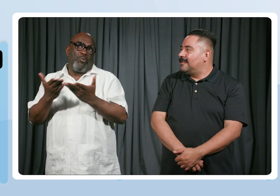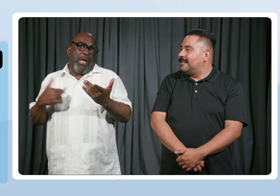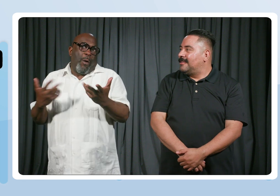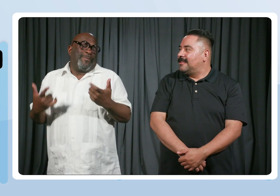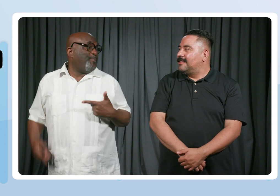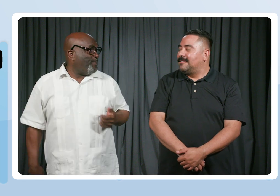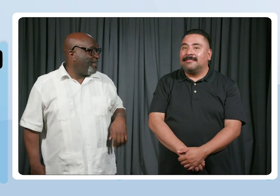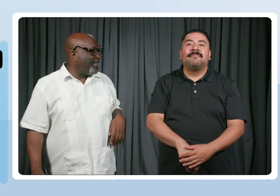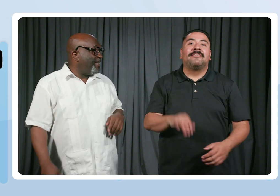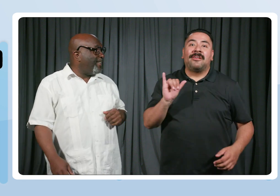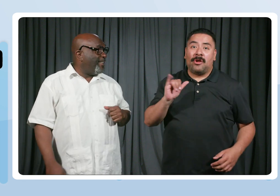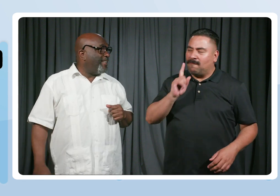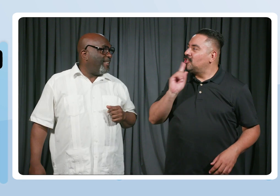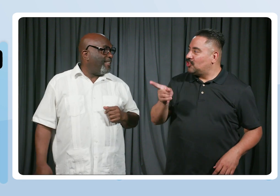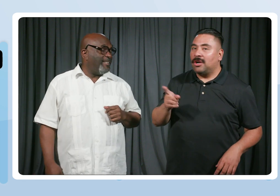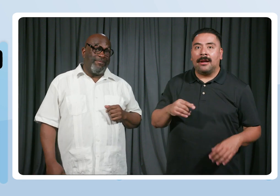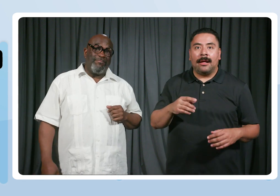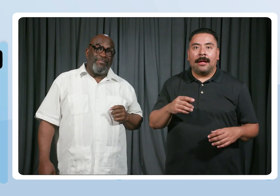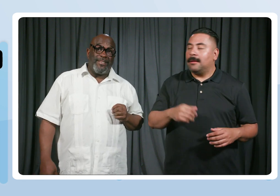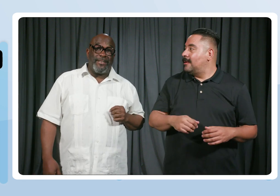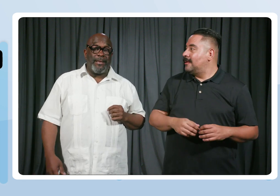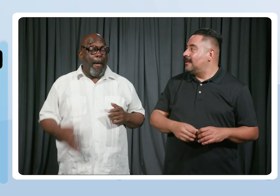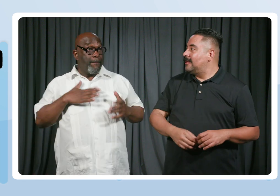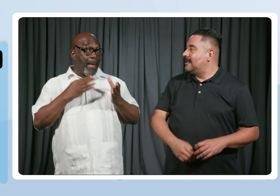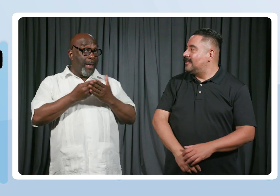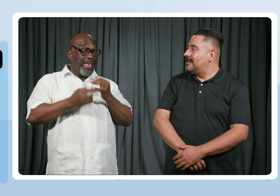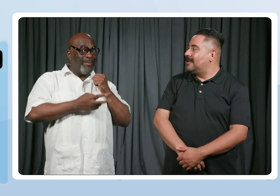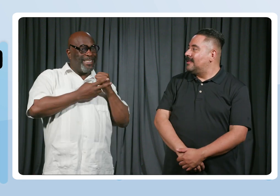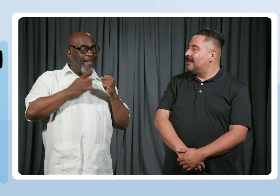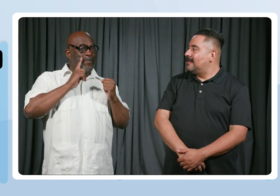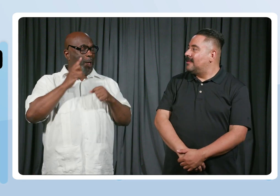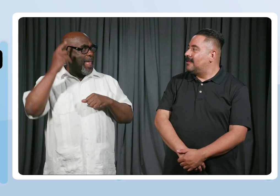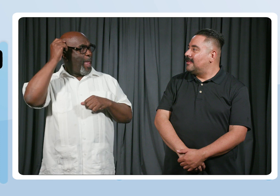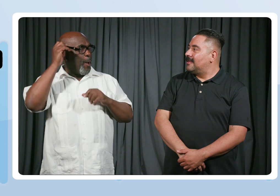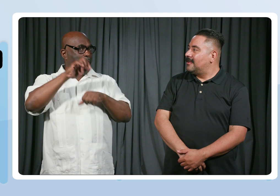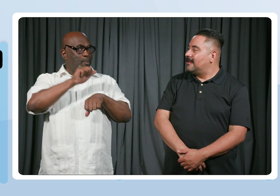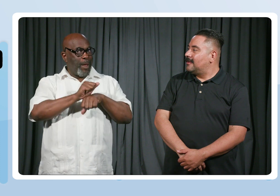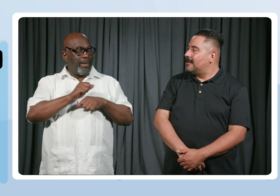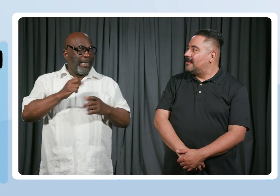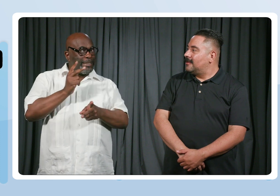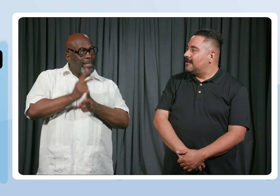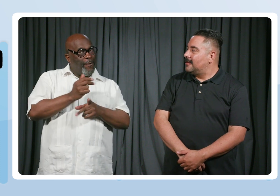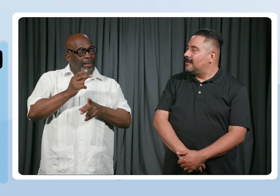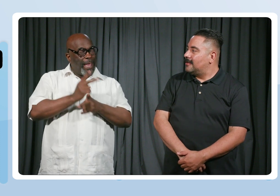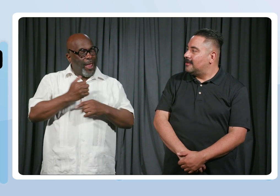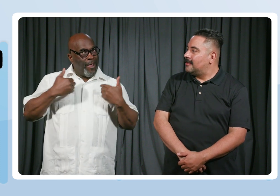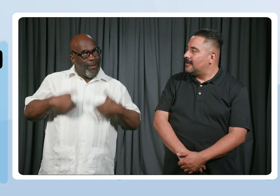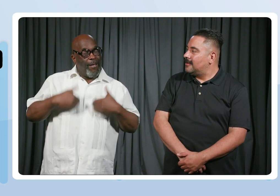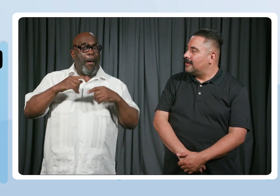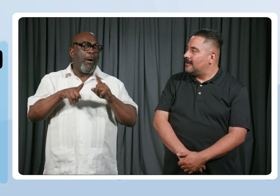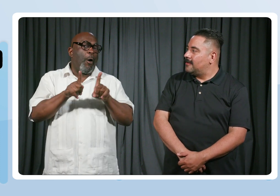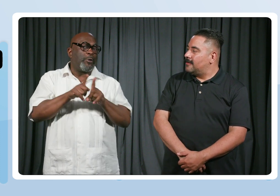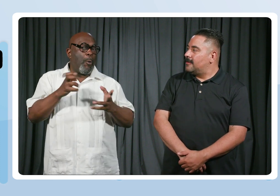want. For sure. I'm saving some of my money for hair appointments or self-care things, but also I just want to have some